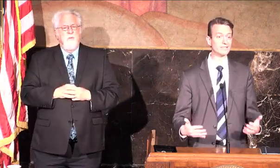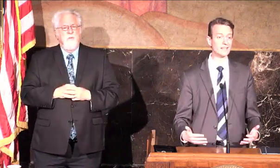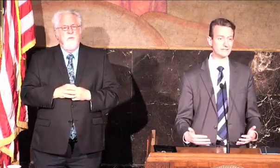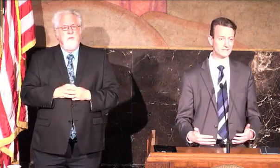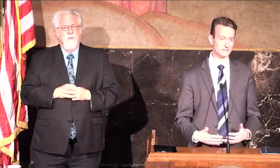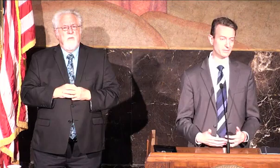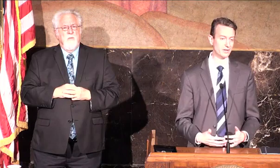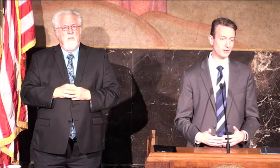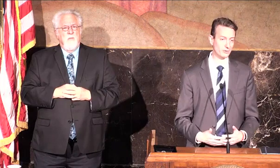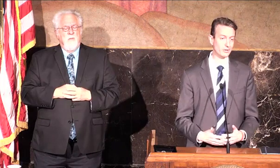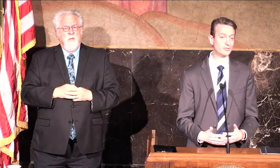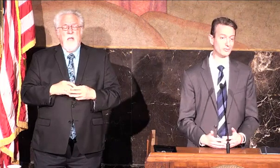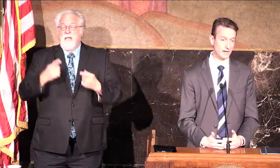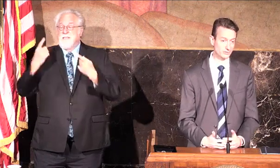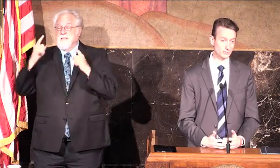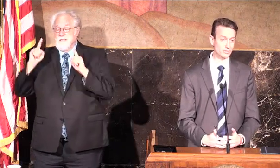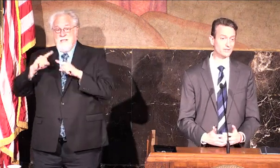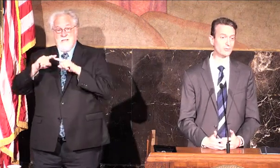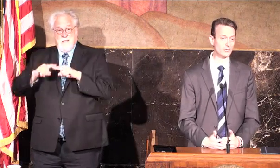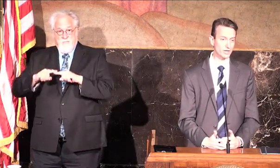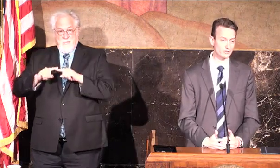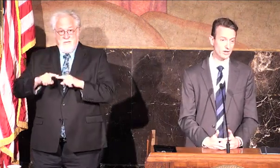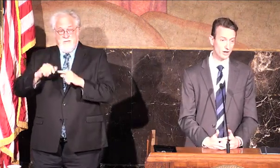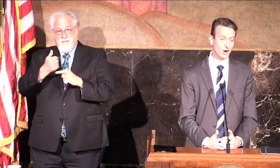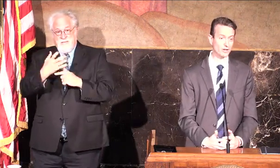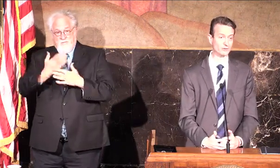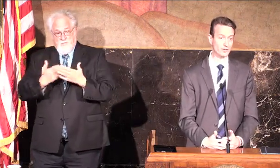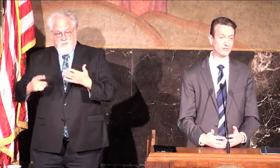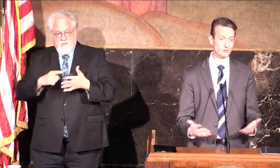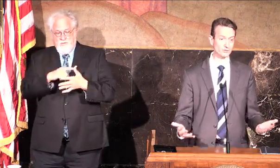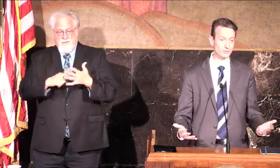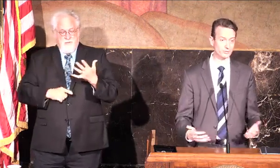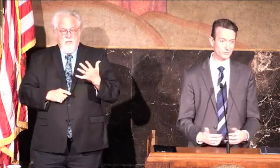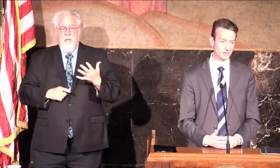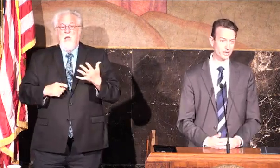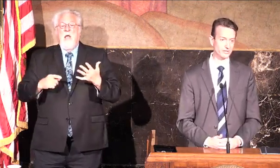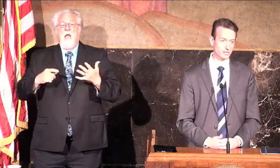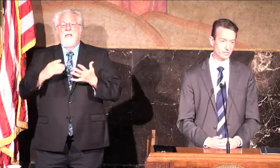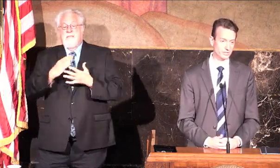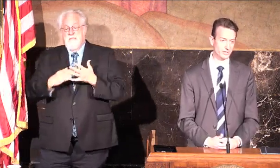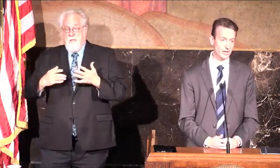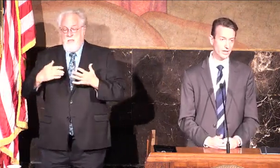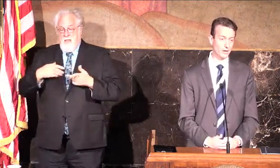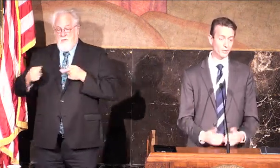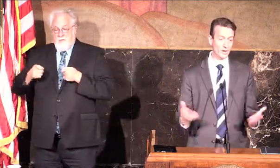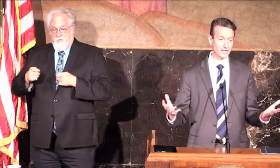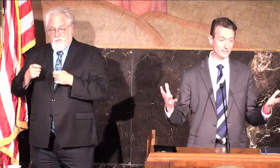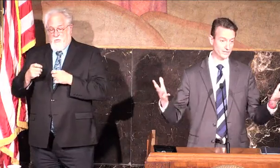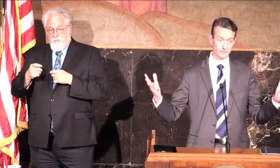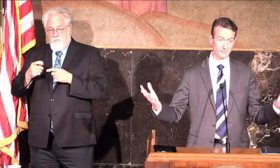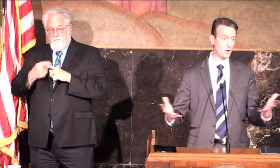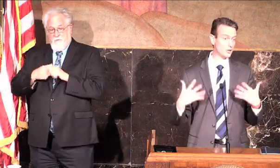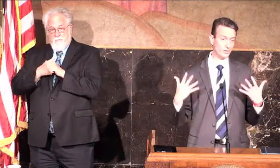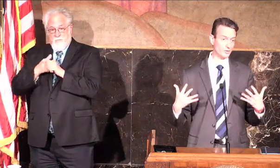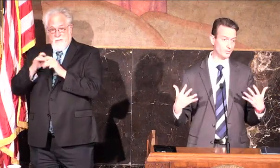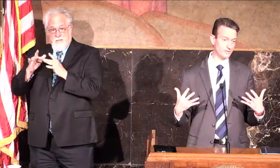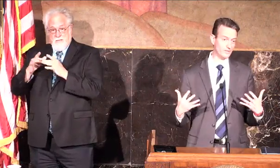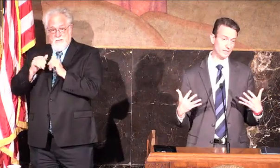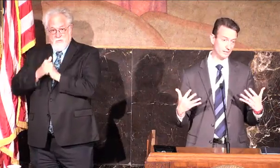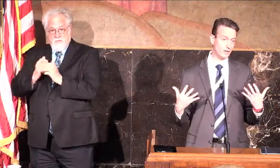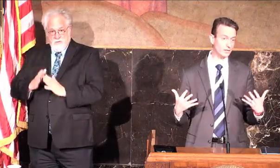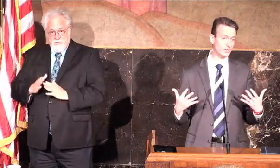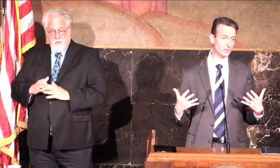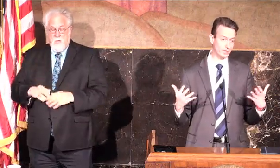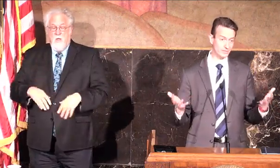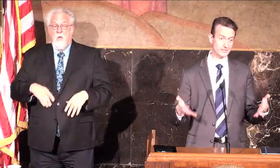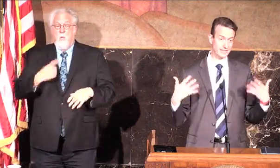its success is dependent on a bunch of factors, only some of which are in the direct control of the people doing the contact tracing. One is just the volume that we've been